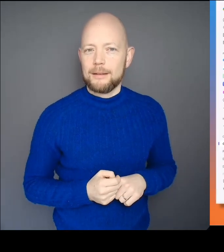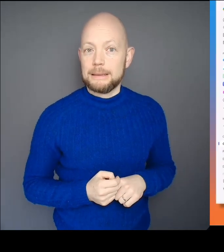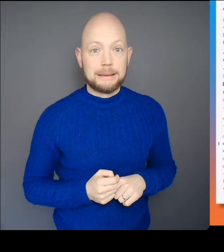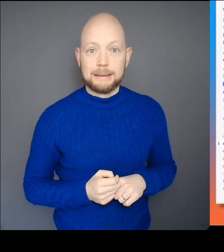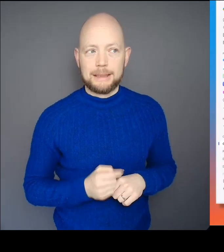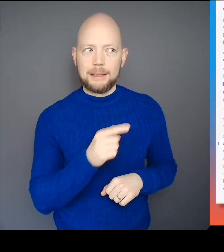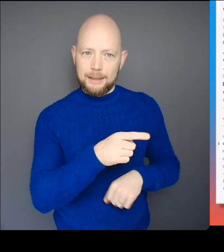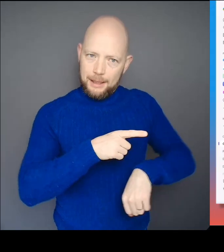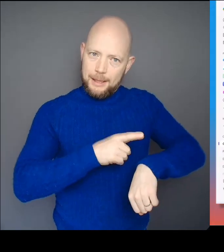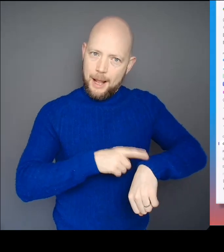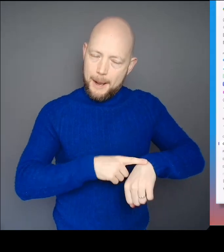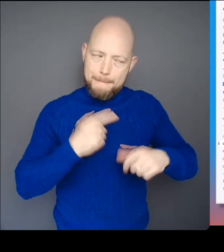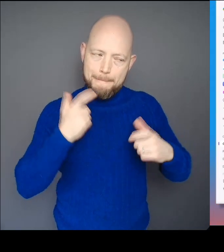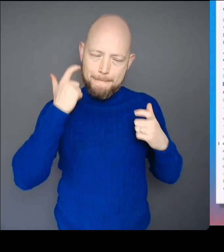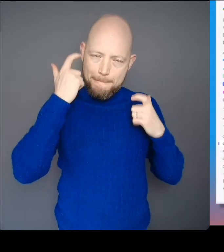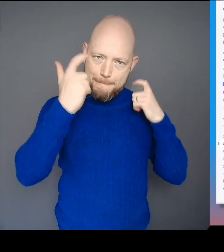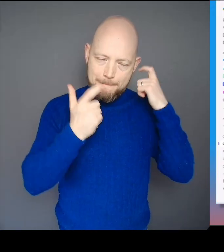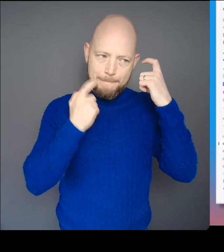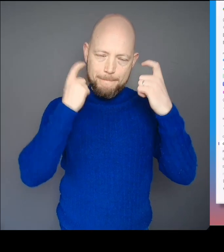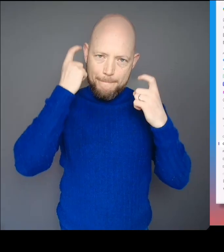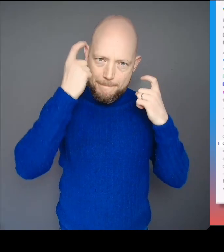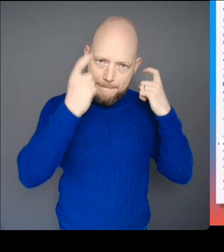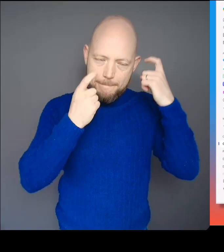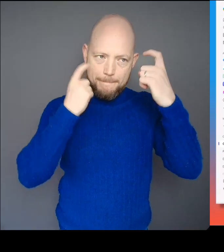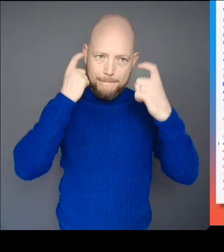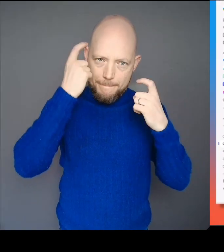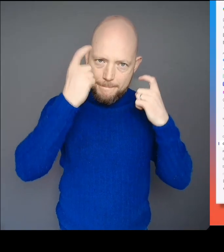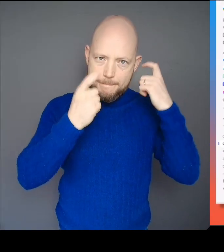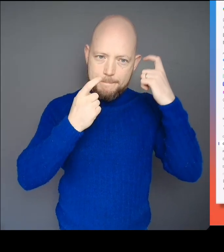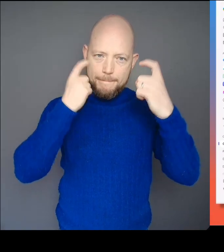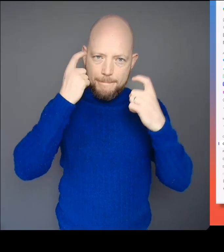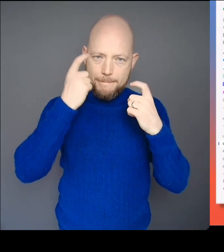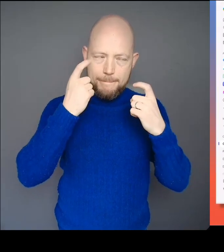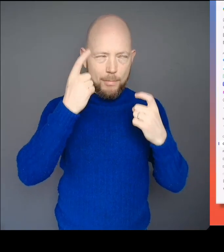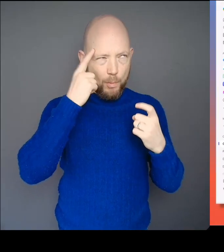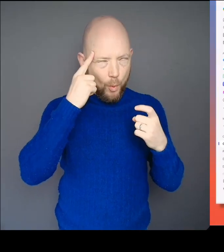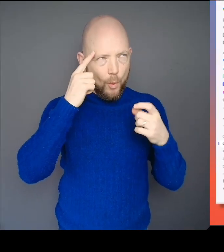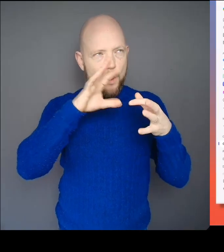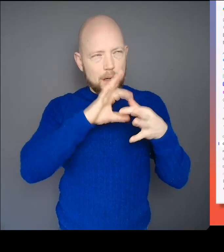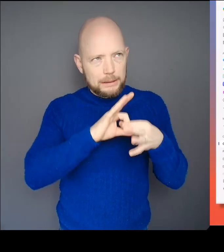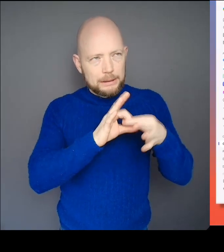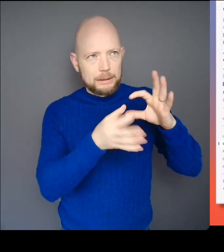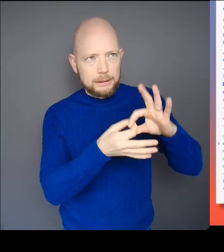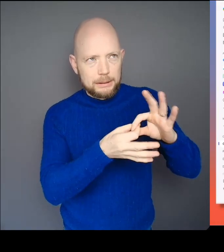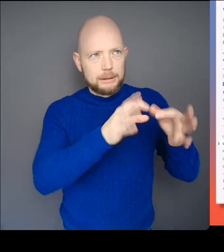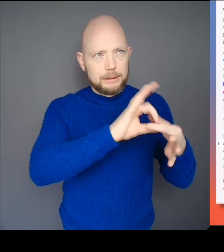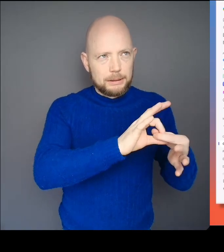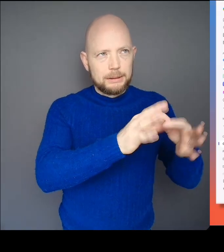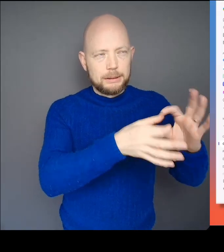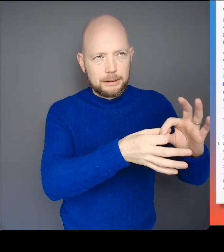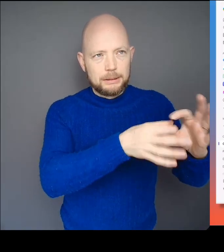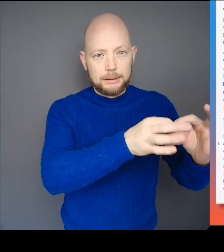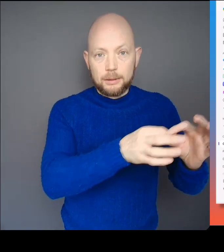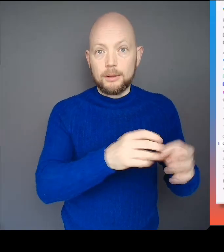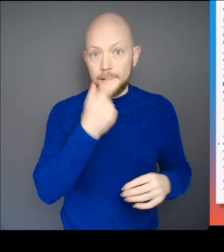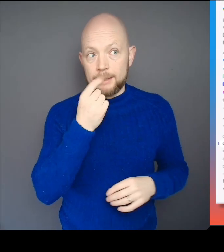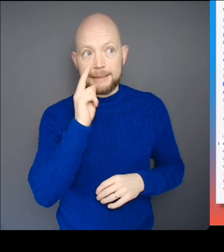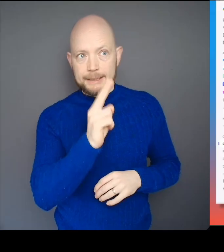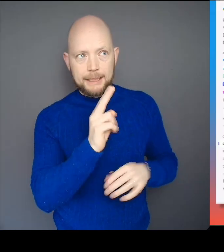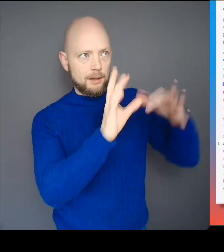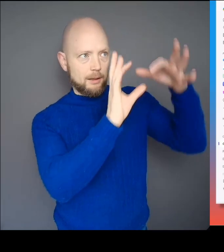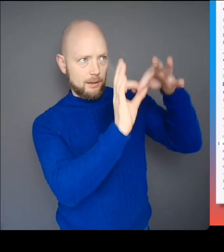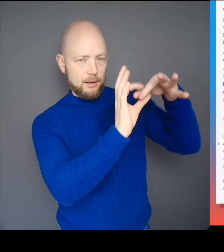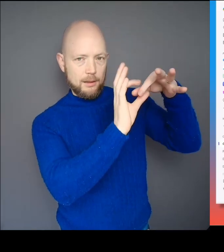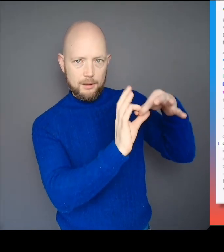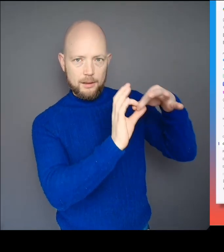Sometimes in the prompt and response, it will do a little bit of deeper thinking. That's an option that's in there. But this is actually doing chain of thought reasoning. So